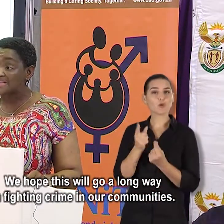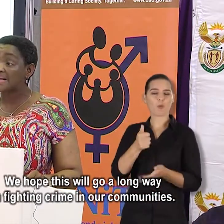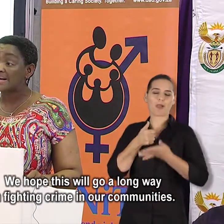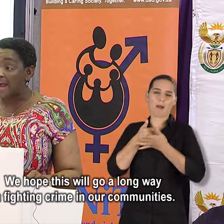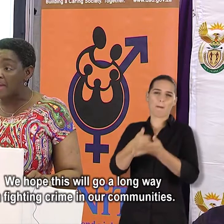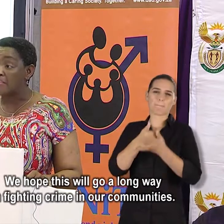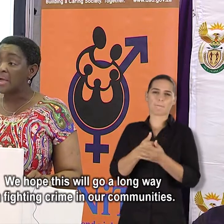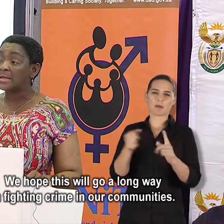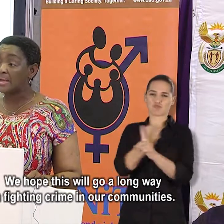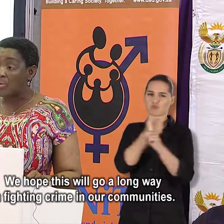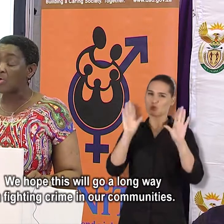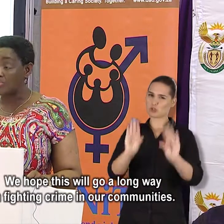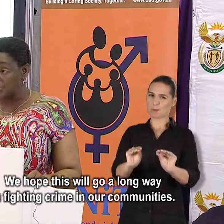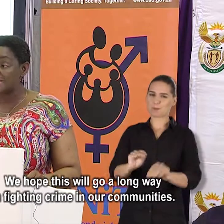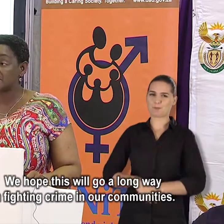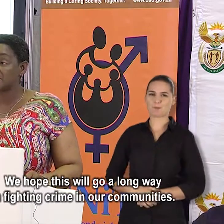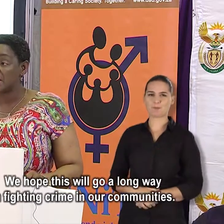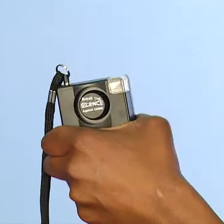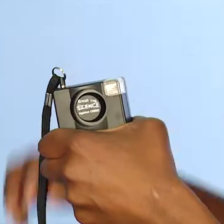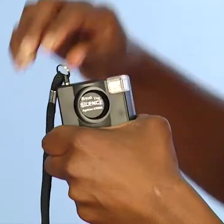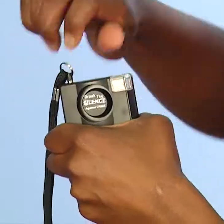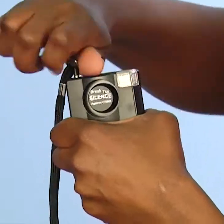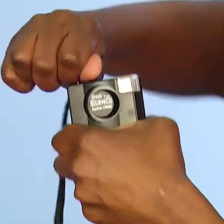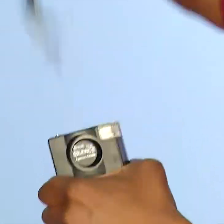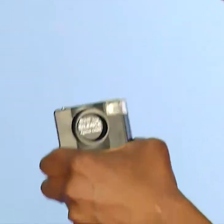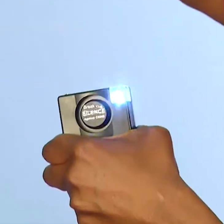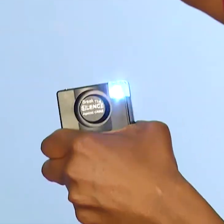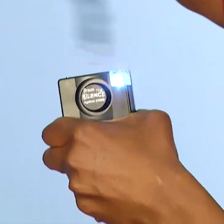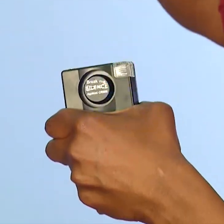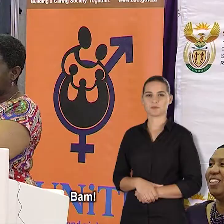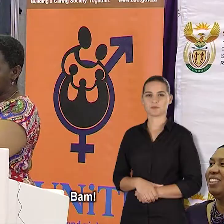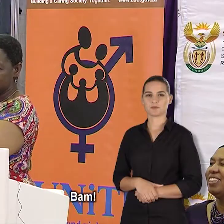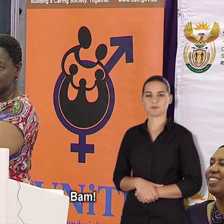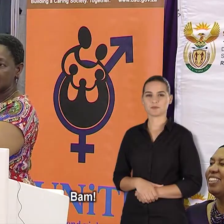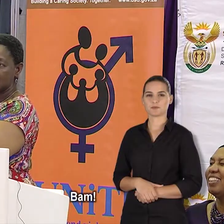in fighting crime in our communities.